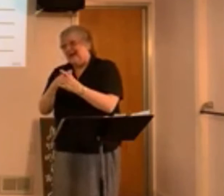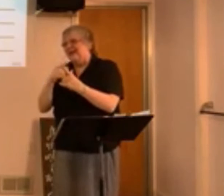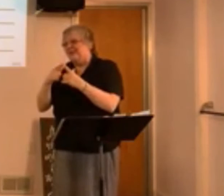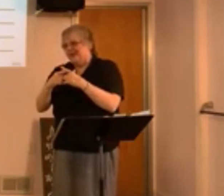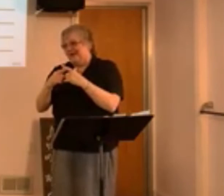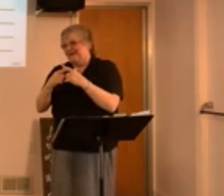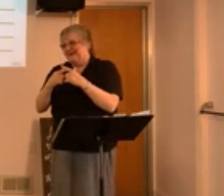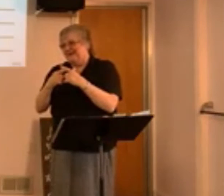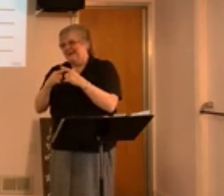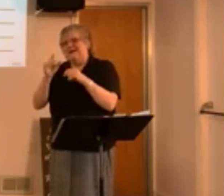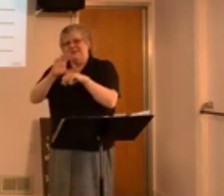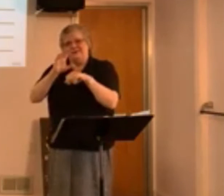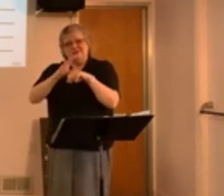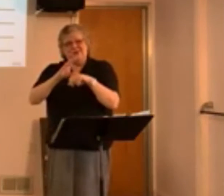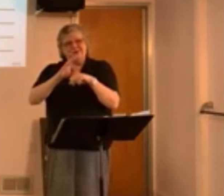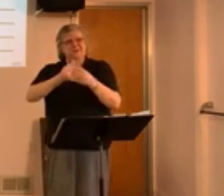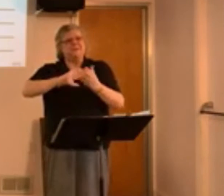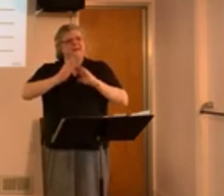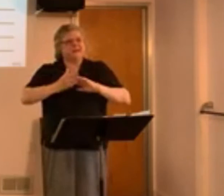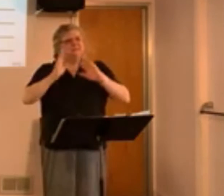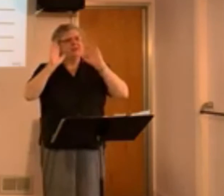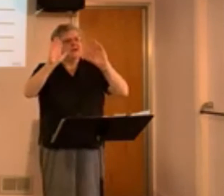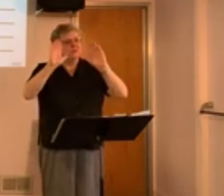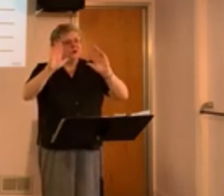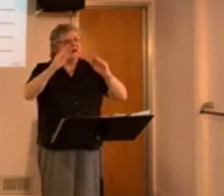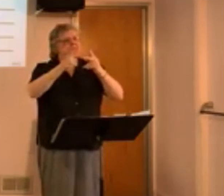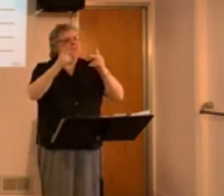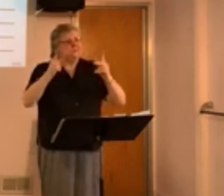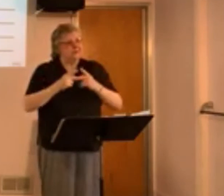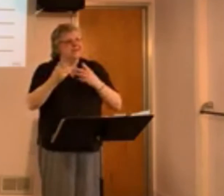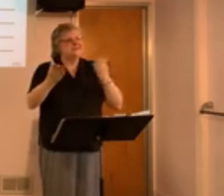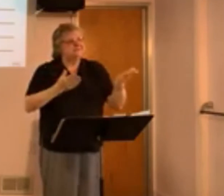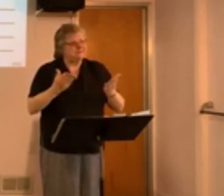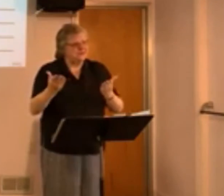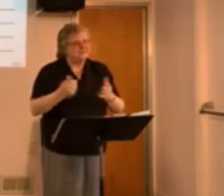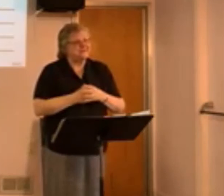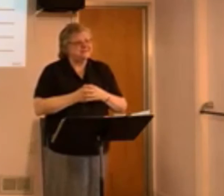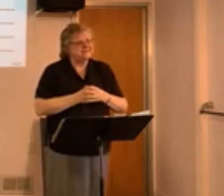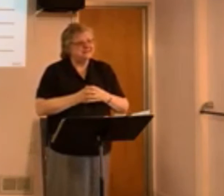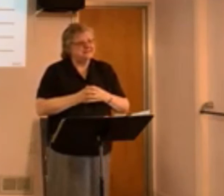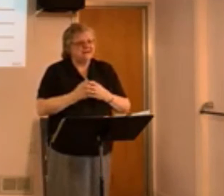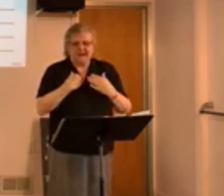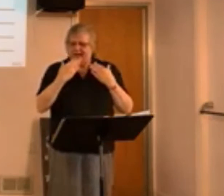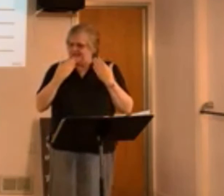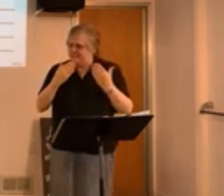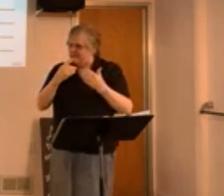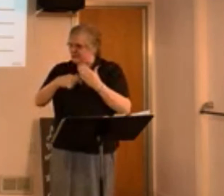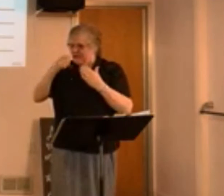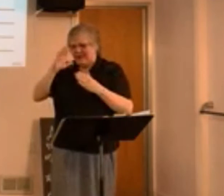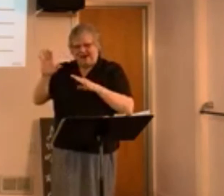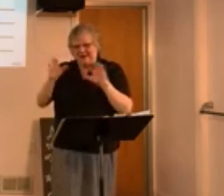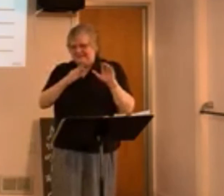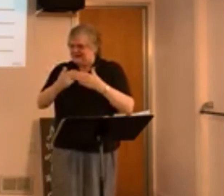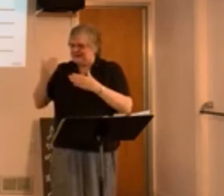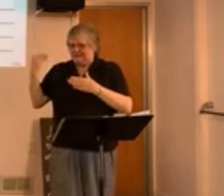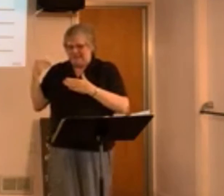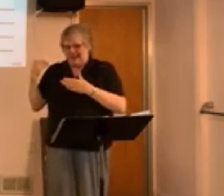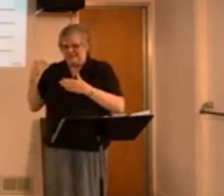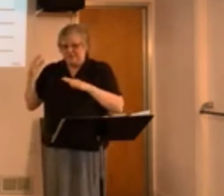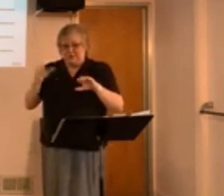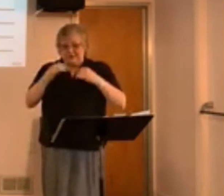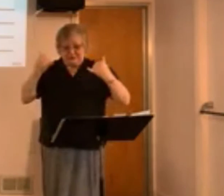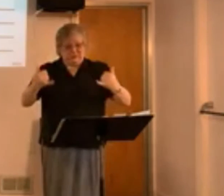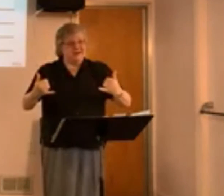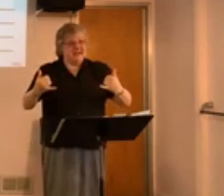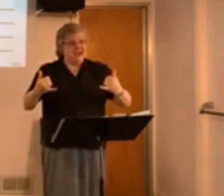then we're a wonderful church. I'm grateful for what God has done. I'm excited what he's doing,